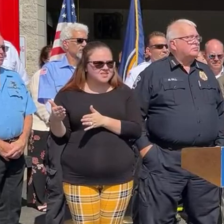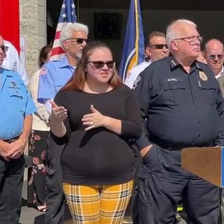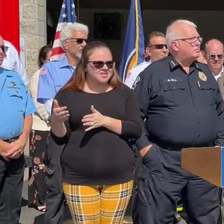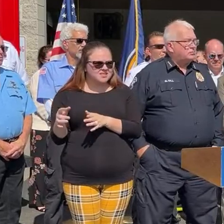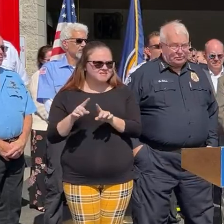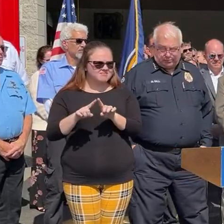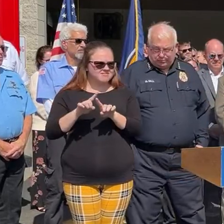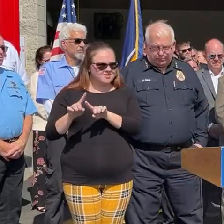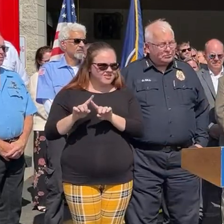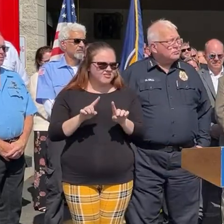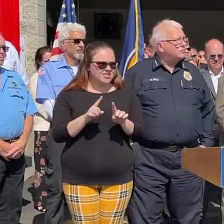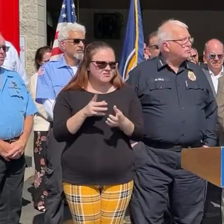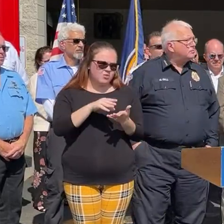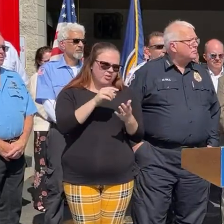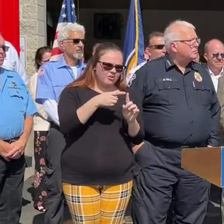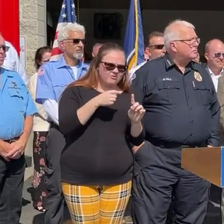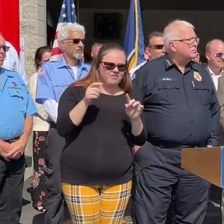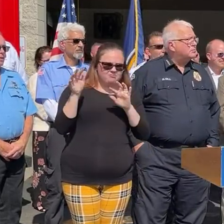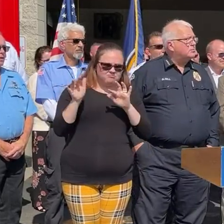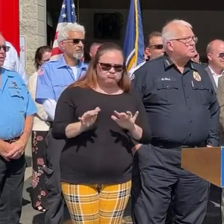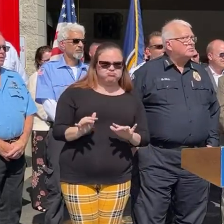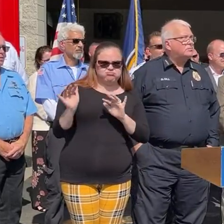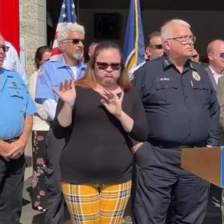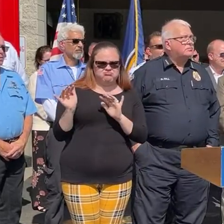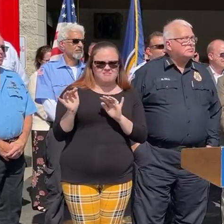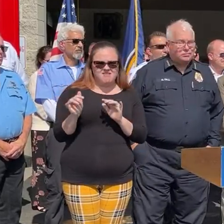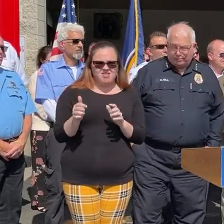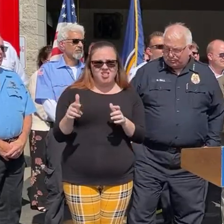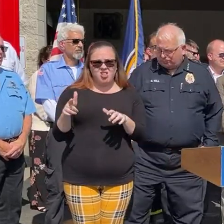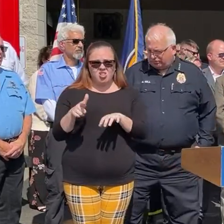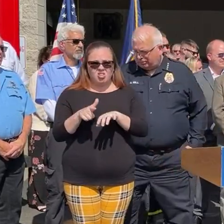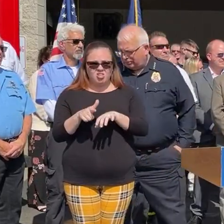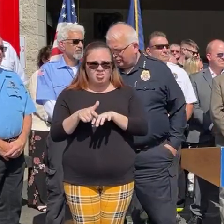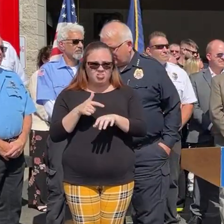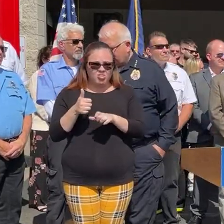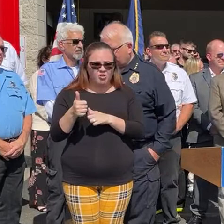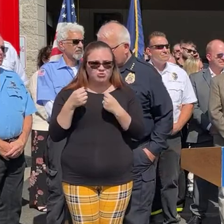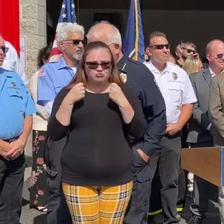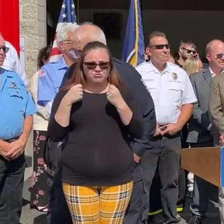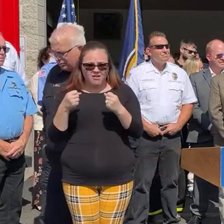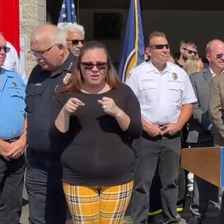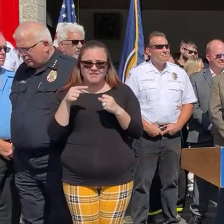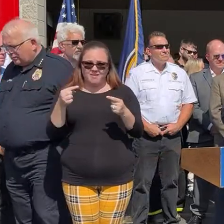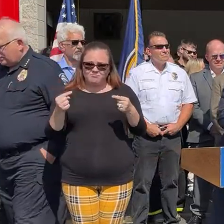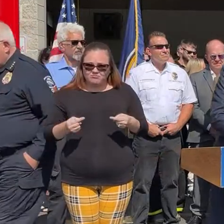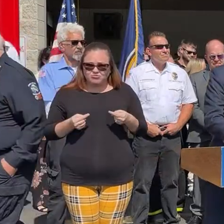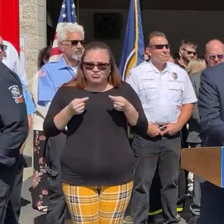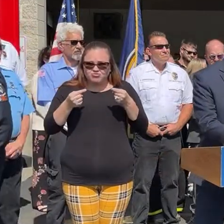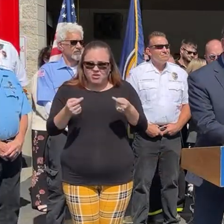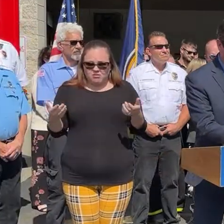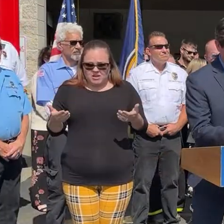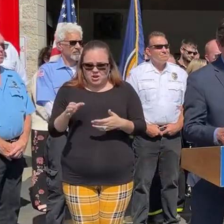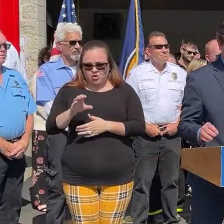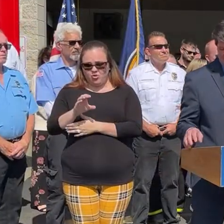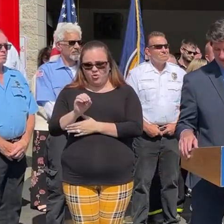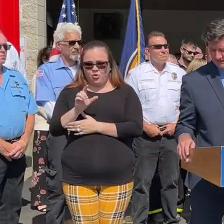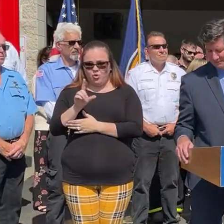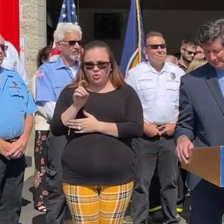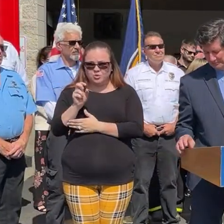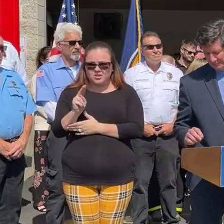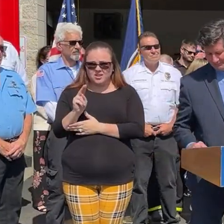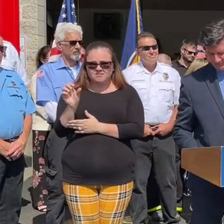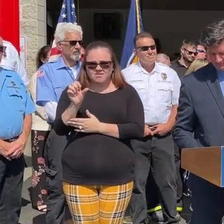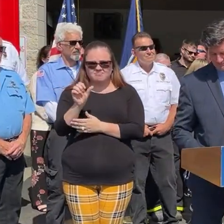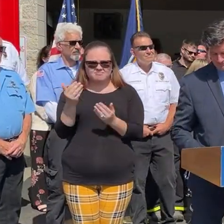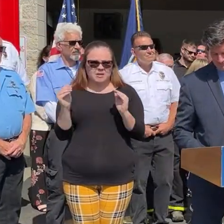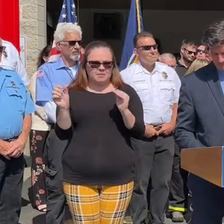for instance, what we learned from Blizzard, longer driveways, longer areas. Has that been a struggle here in Colden compared to